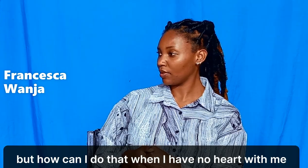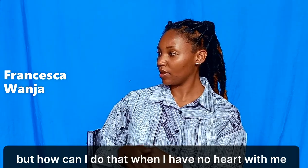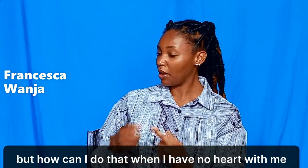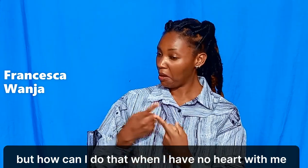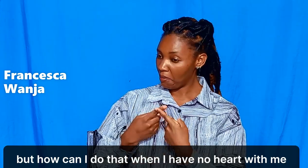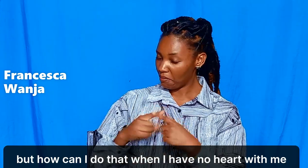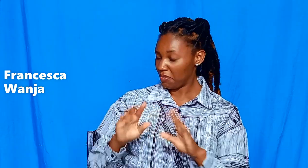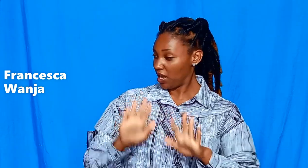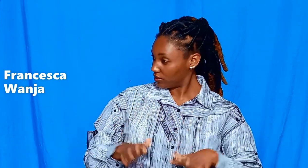me?